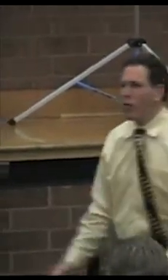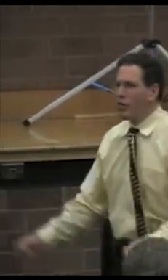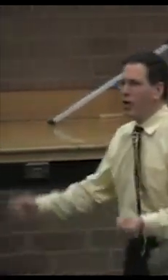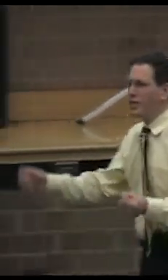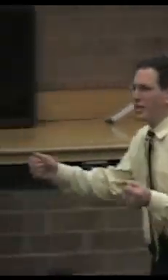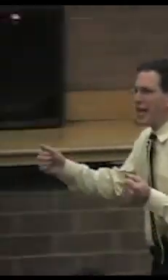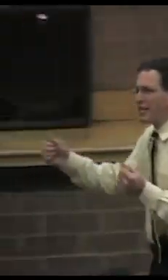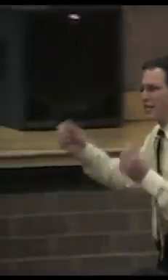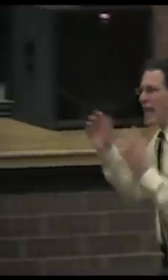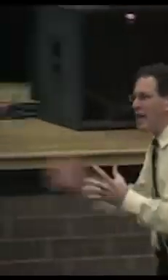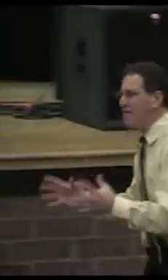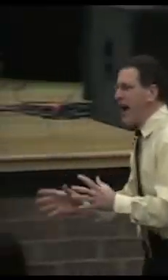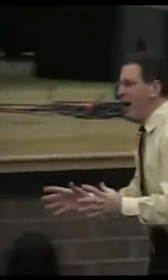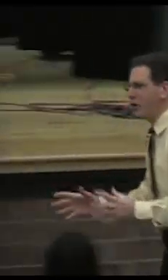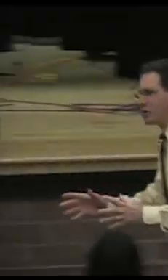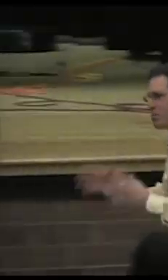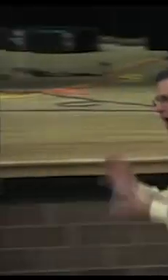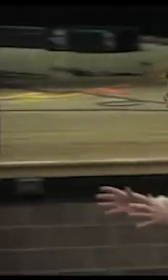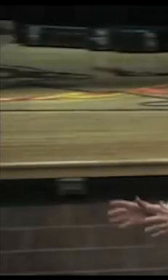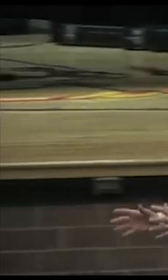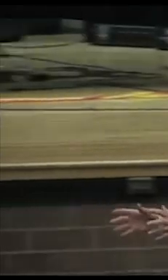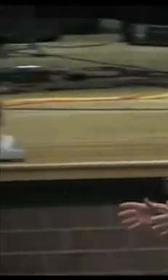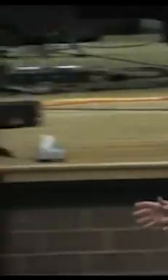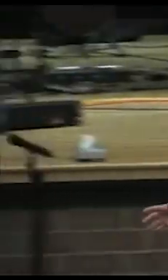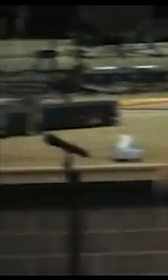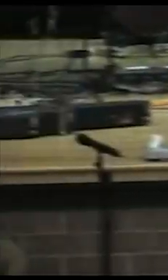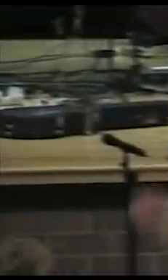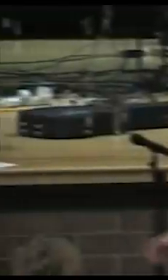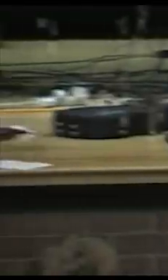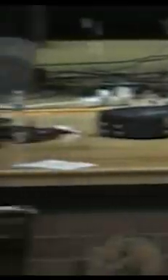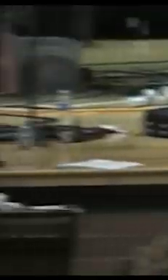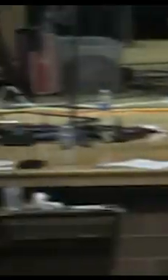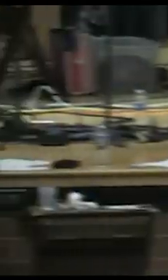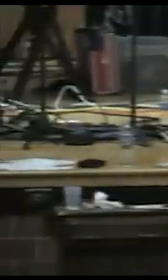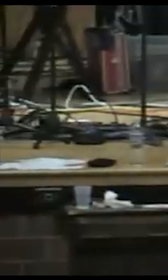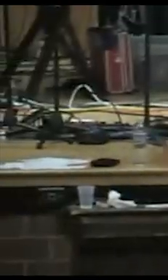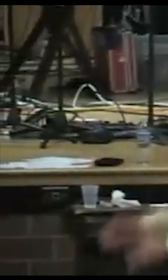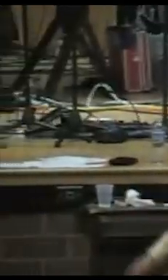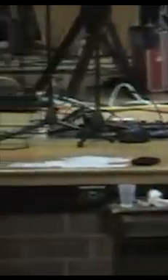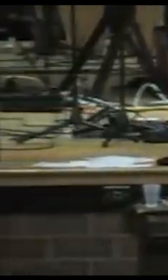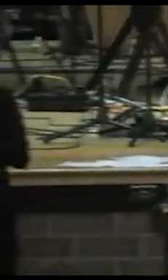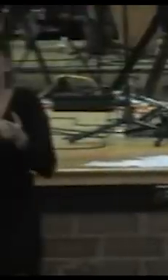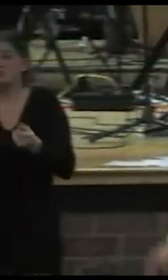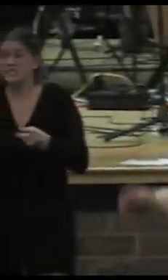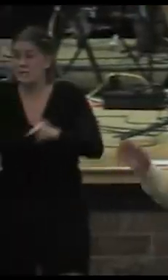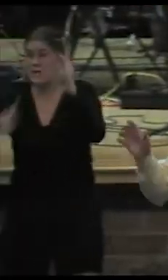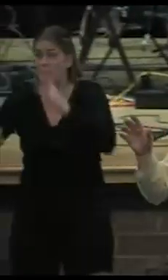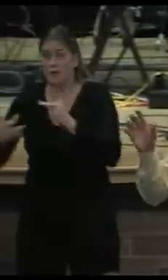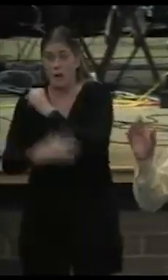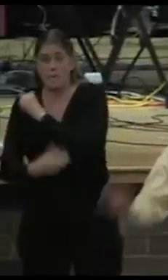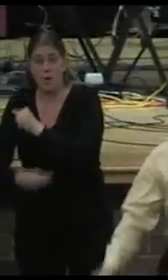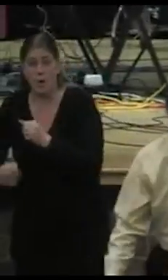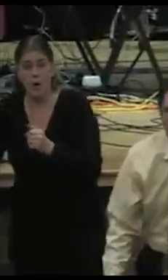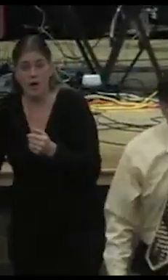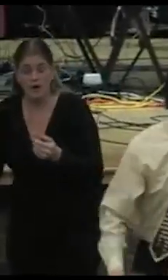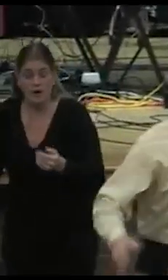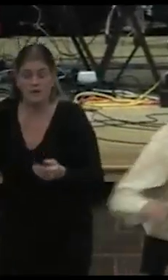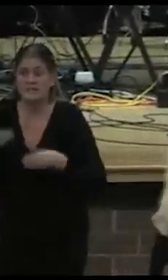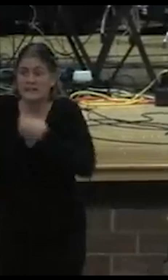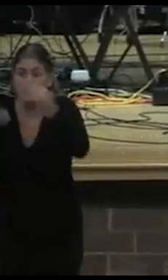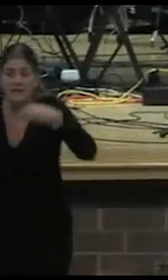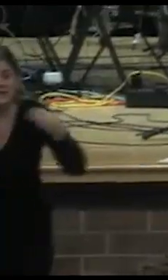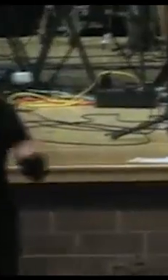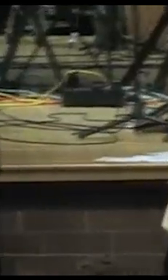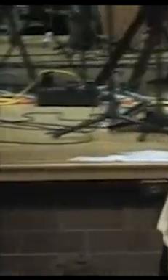heebie-jeebies when we're willing to get the same values, Bible values, to win the lost, to love the poor, to help out those in need. And